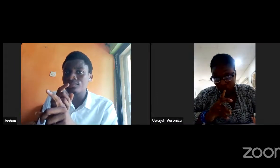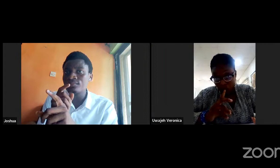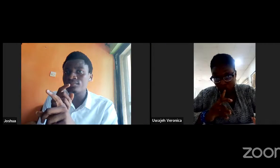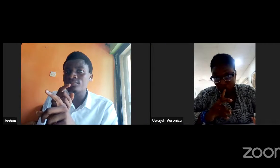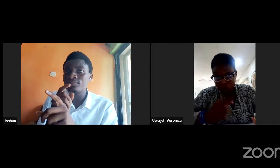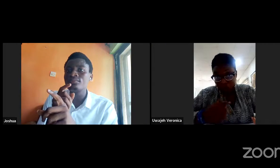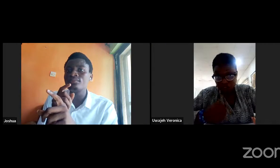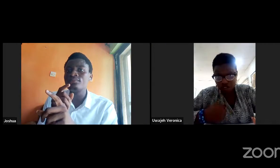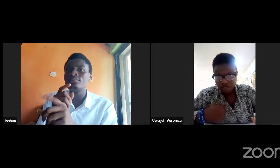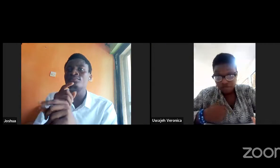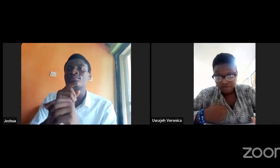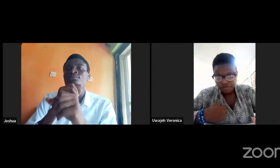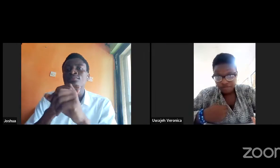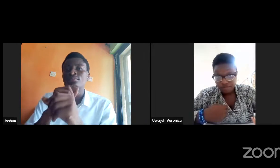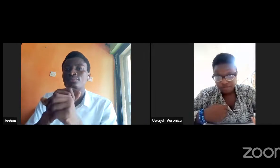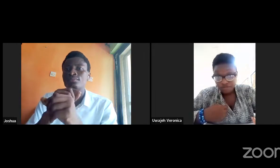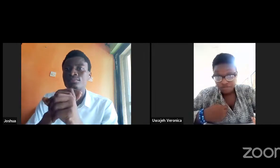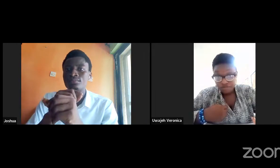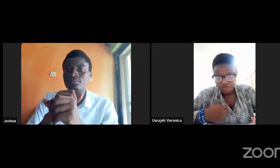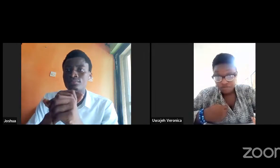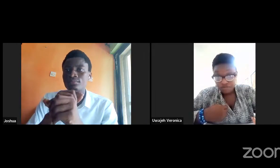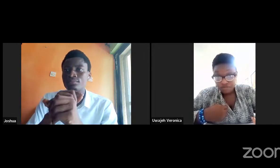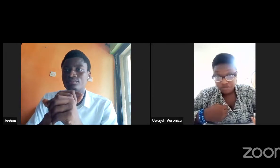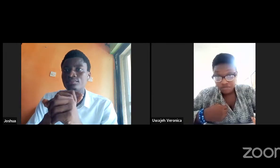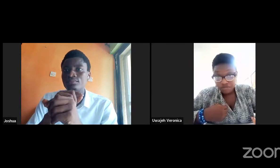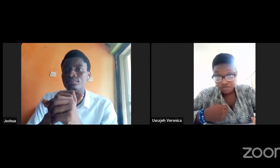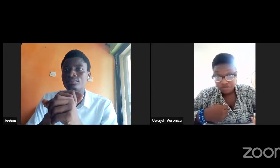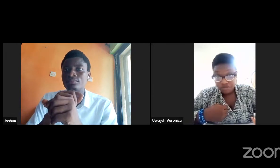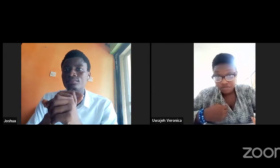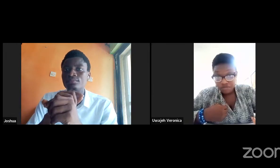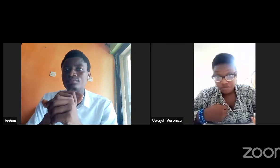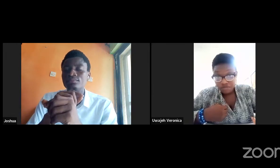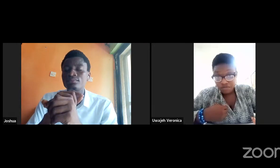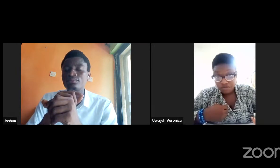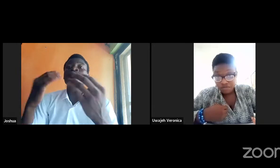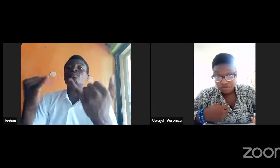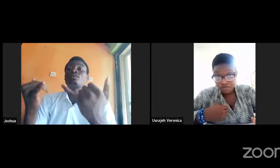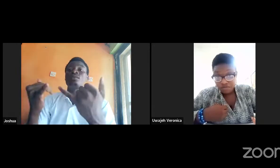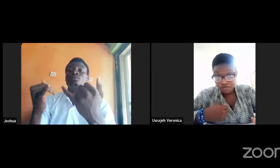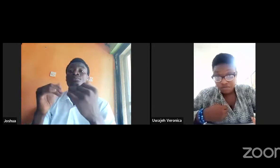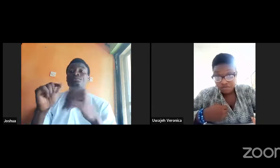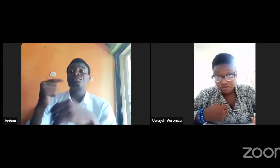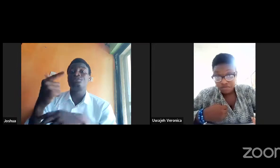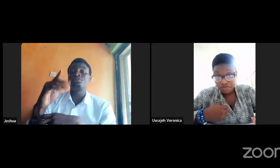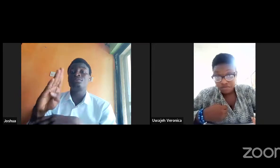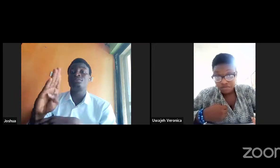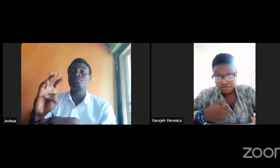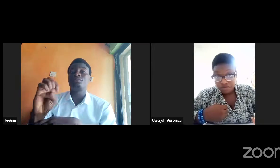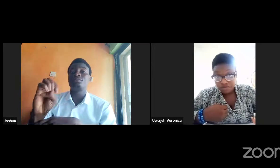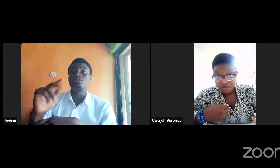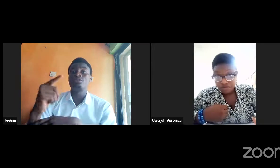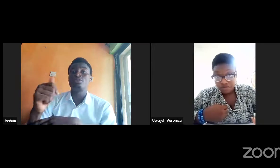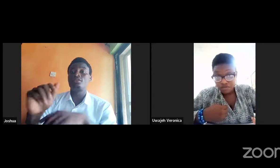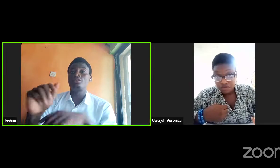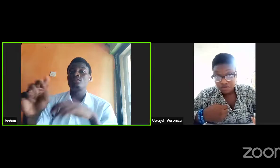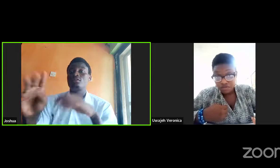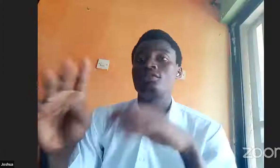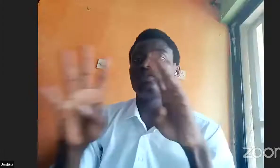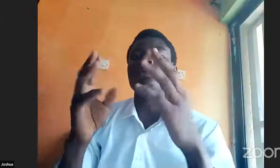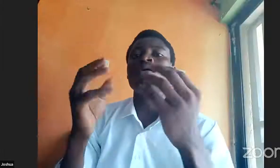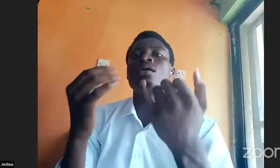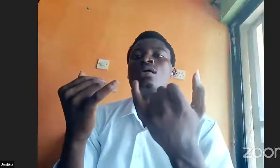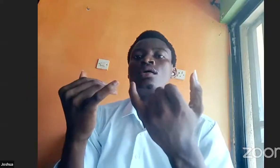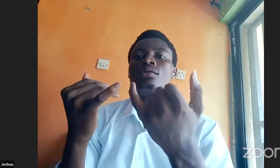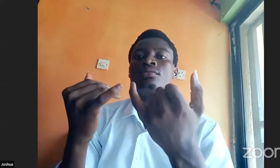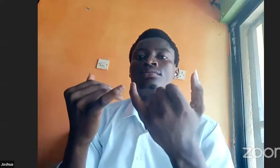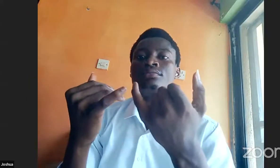Okay, so Blessing, you want me to talk now, right? Yes, please. Okay, so now what I said earlier, I mean, I